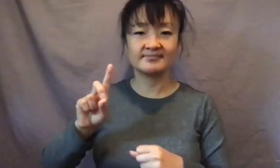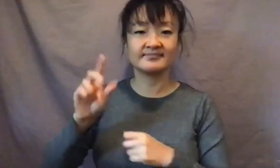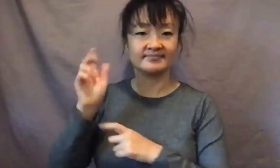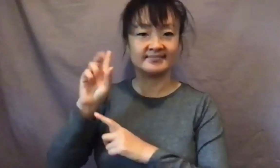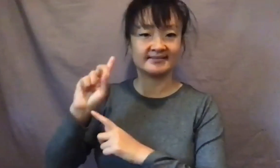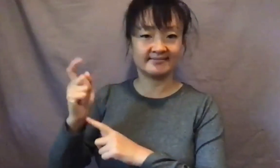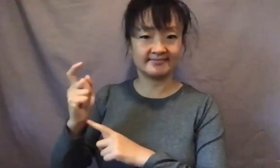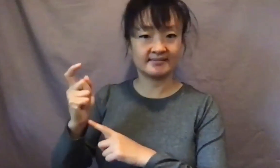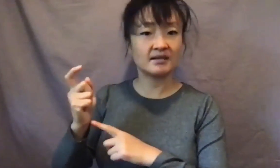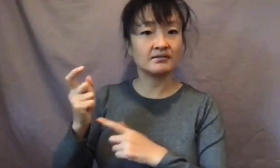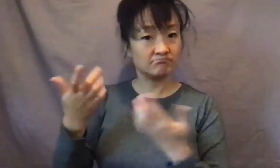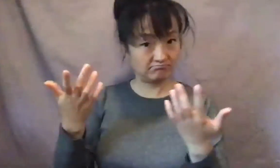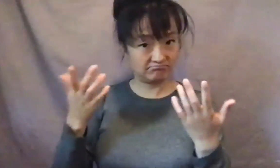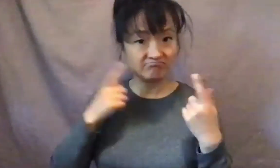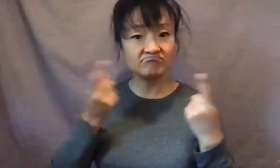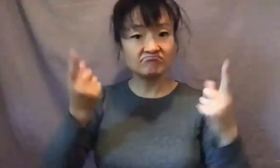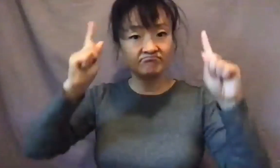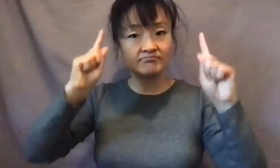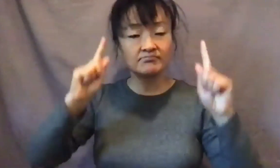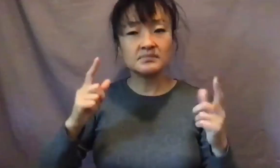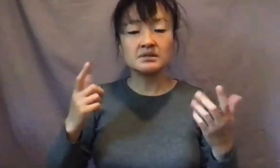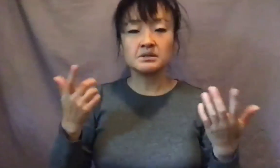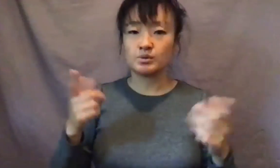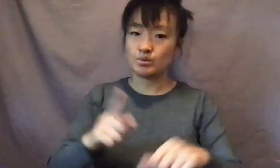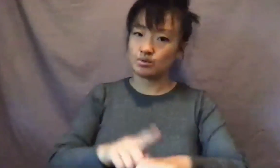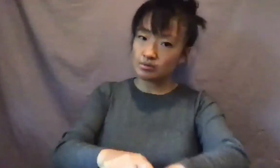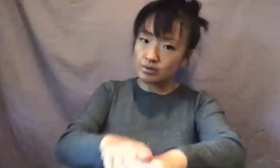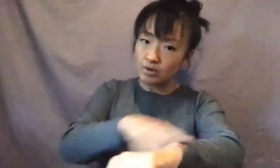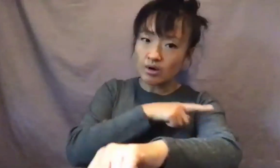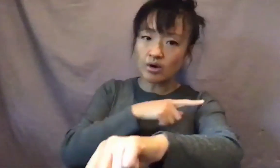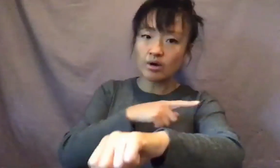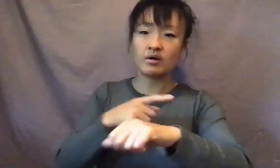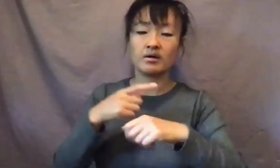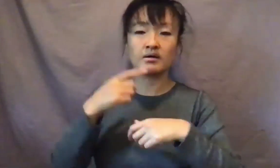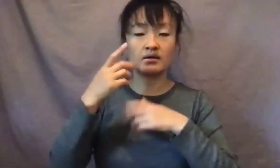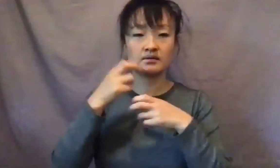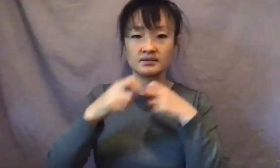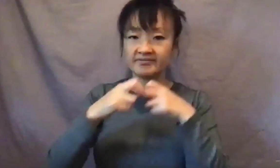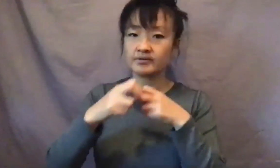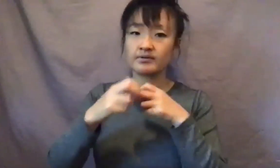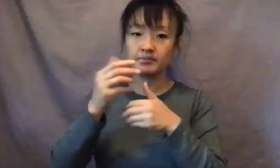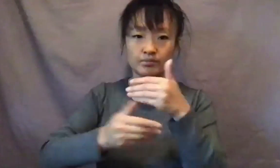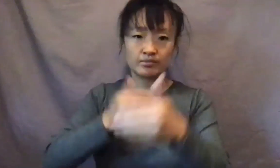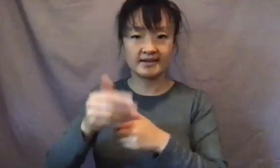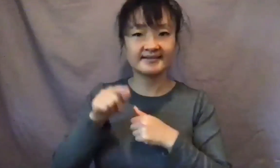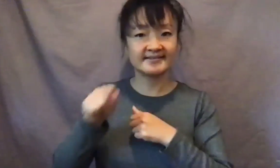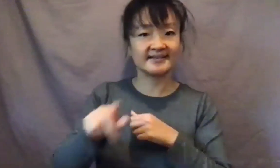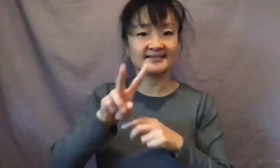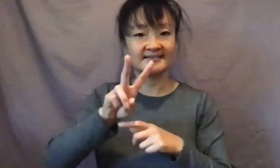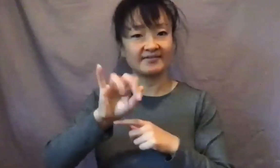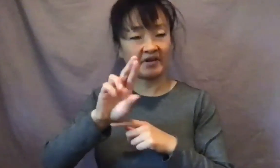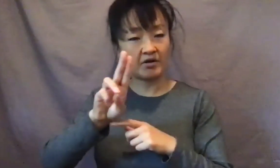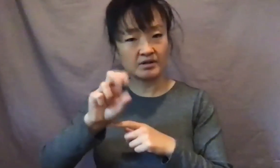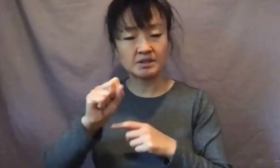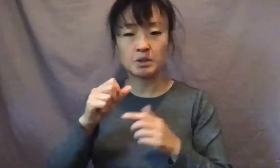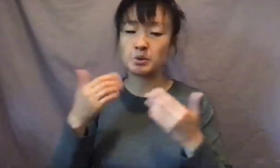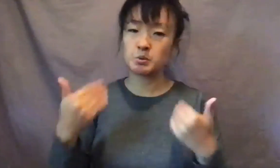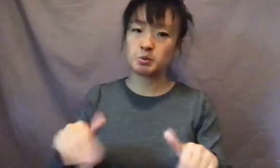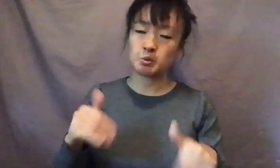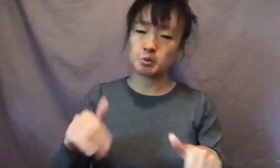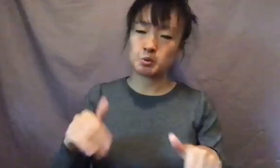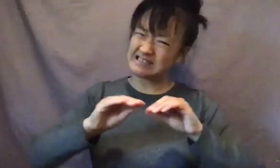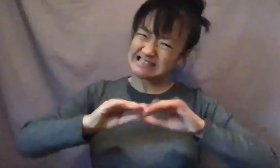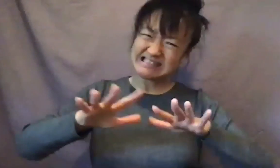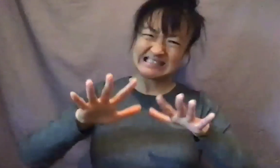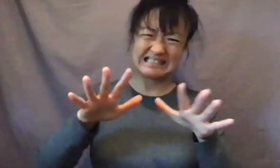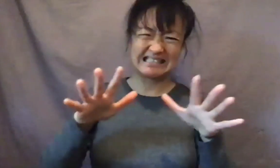great success. It's a long and difficult process. This virus is really insidious and has